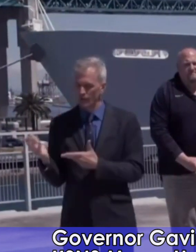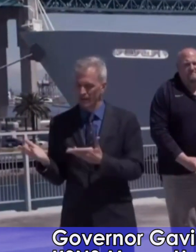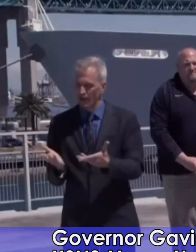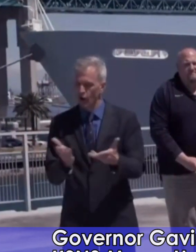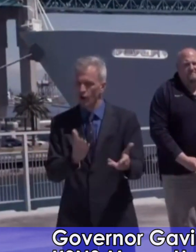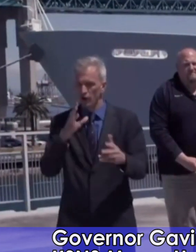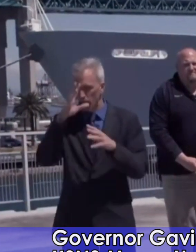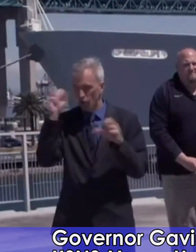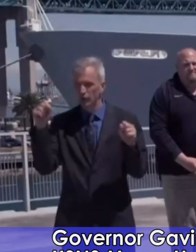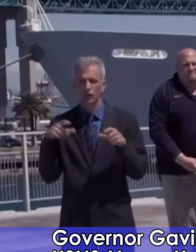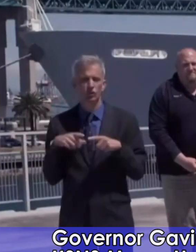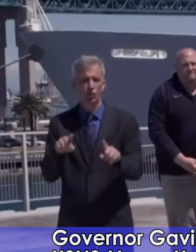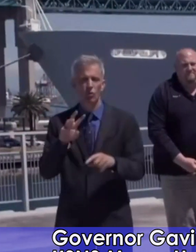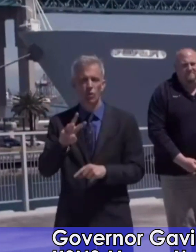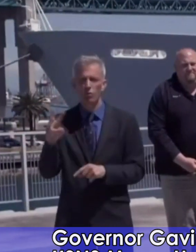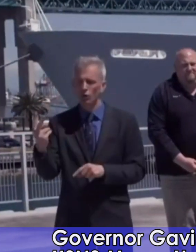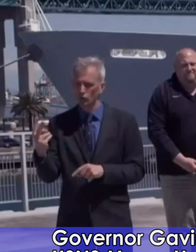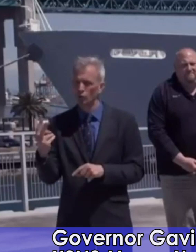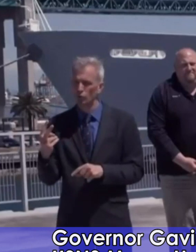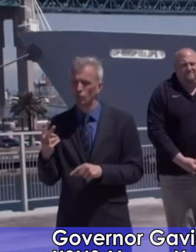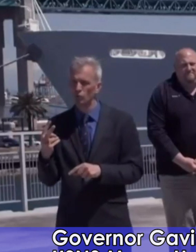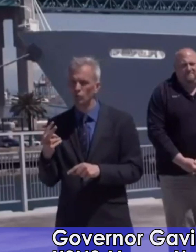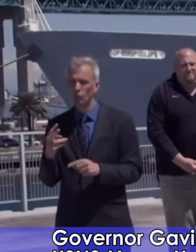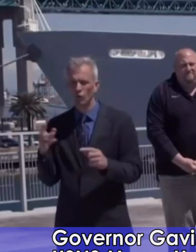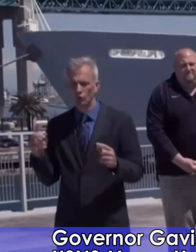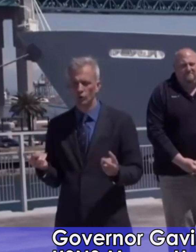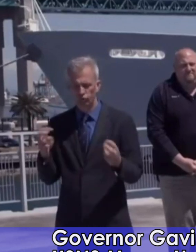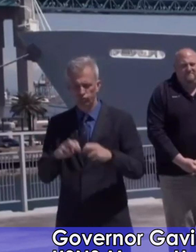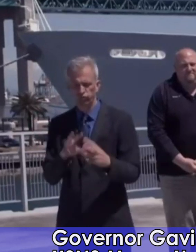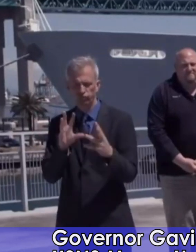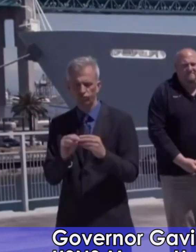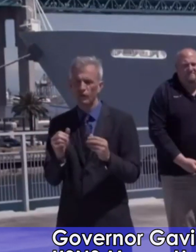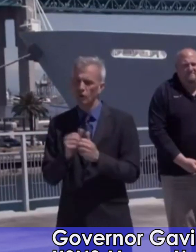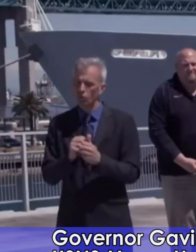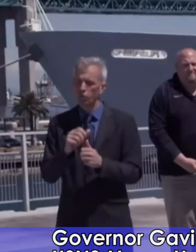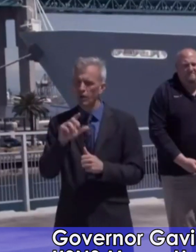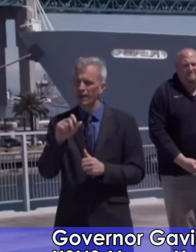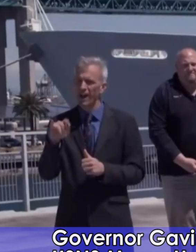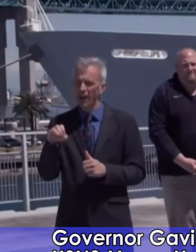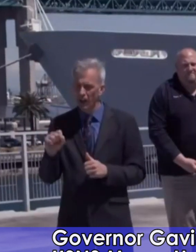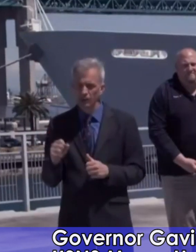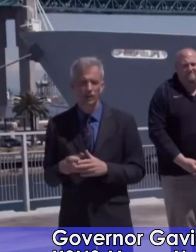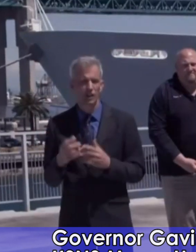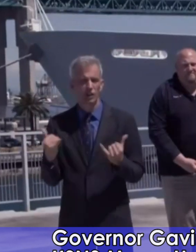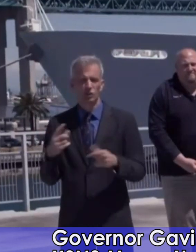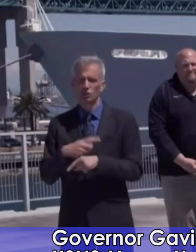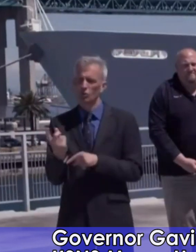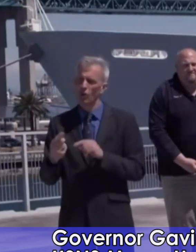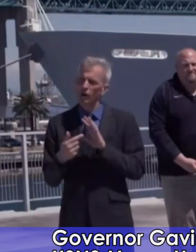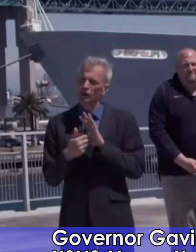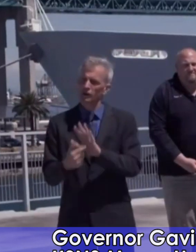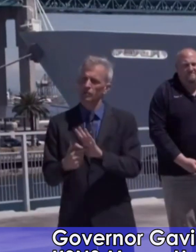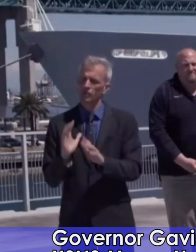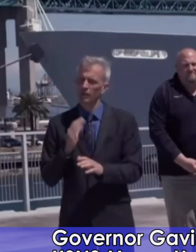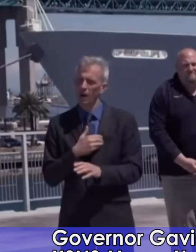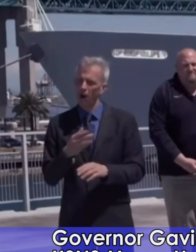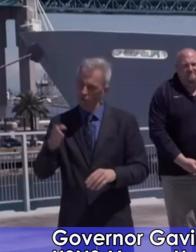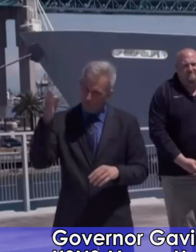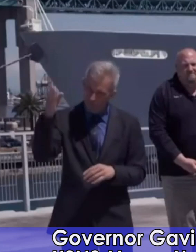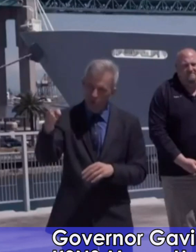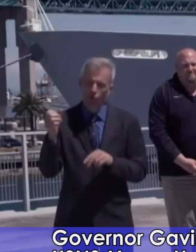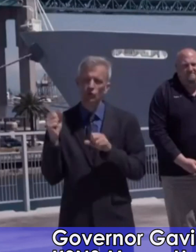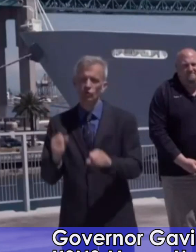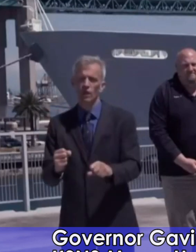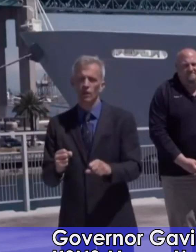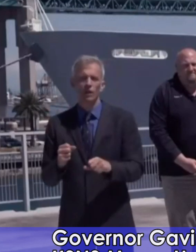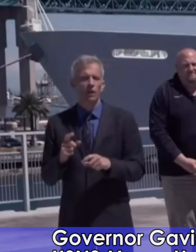War II to meet with his allies, a place that today symbolizes our forward strength.